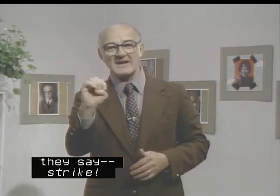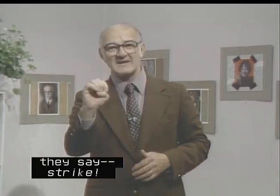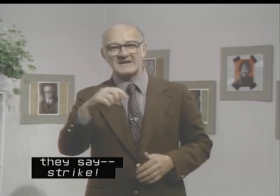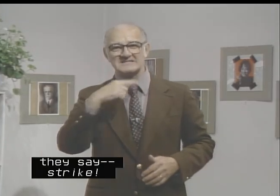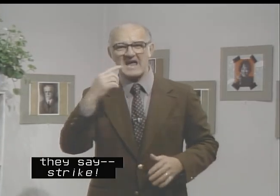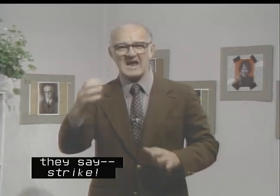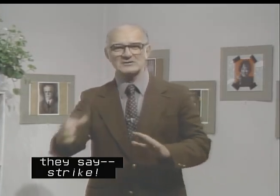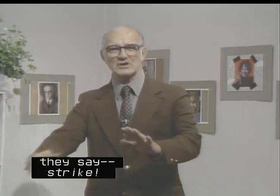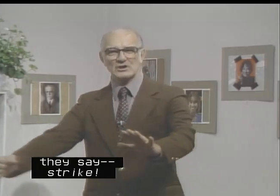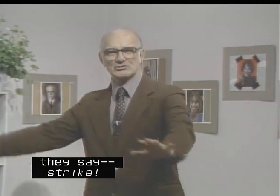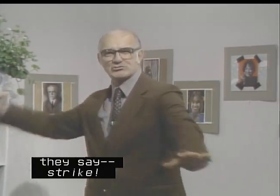says